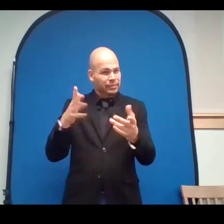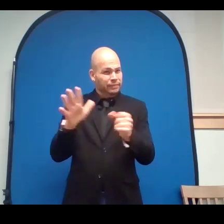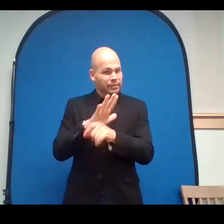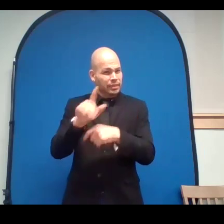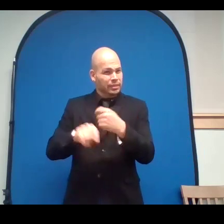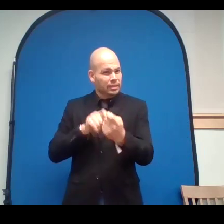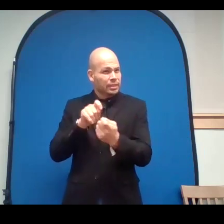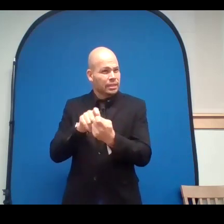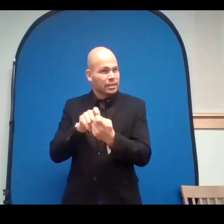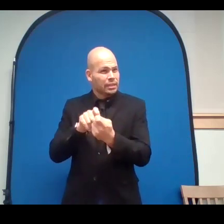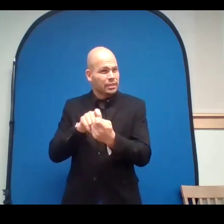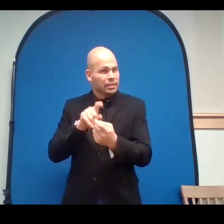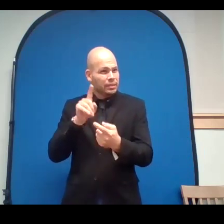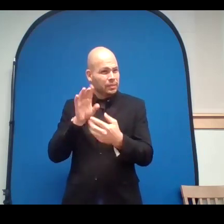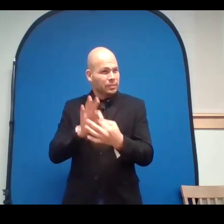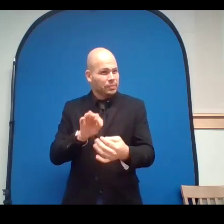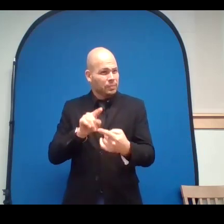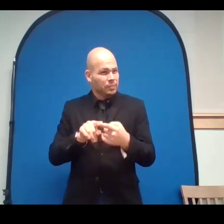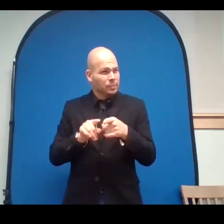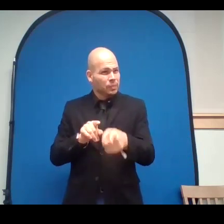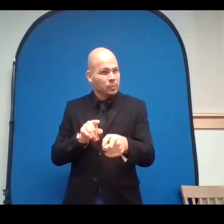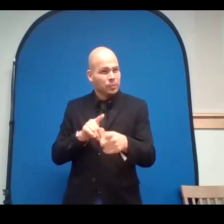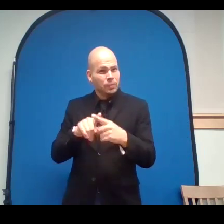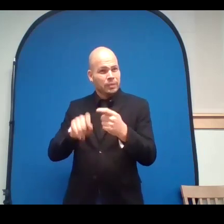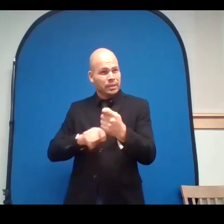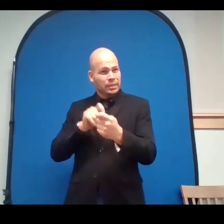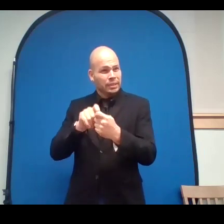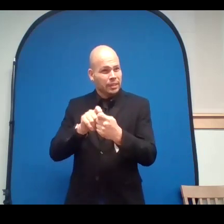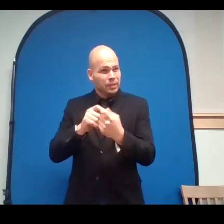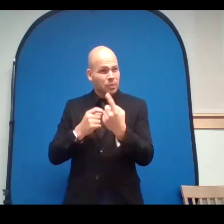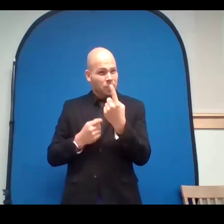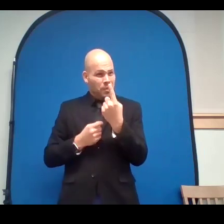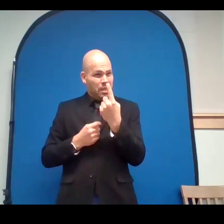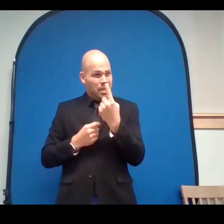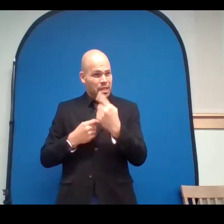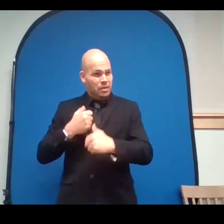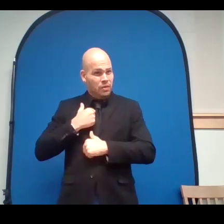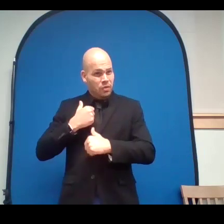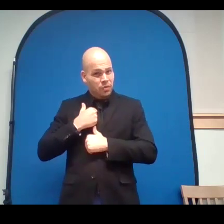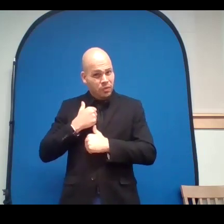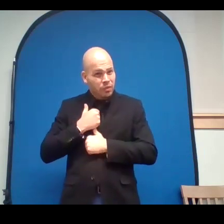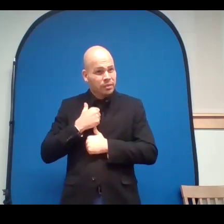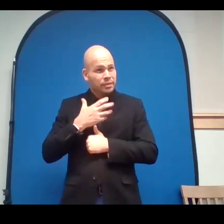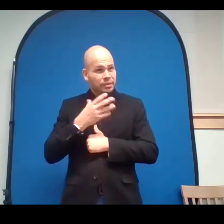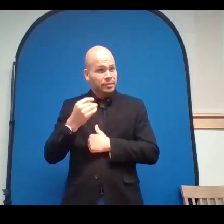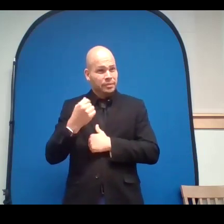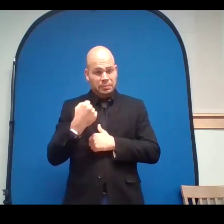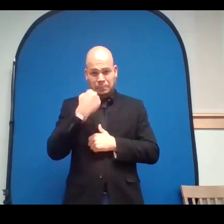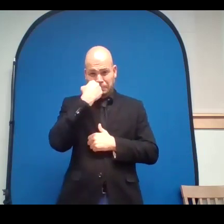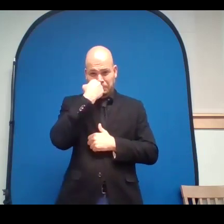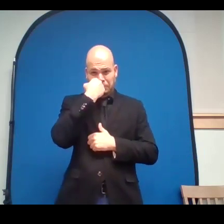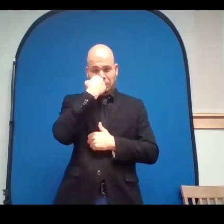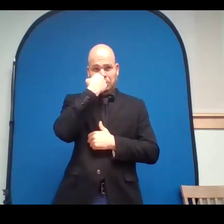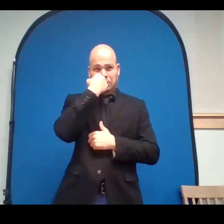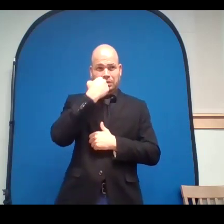The guy only specifically mentioned one of my soldiers and said he wanted to punch him. I want to punch him in the face. That was kind of the